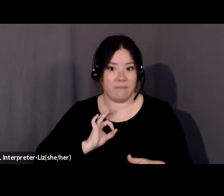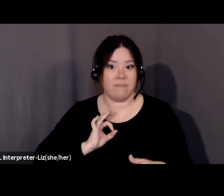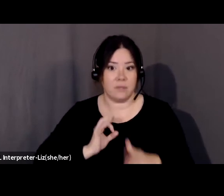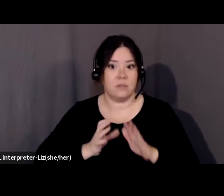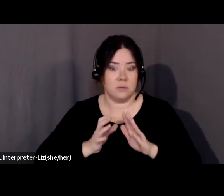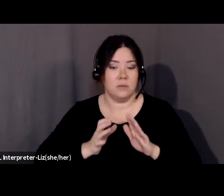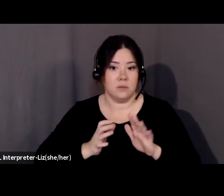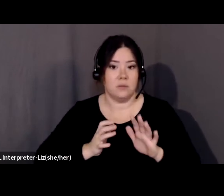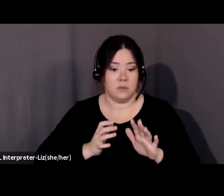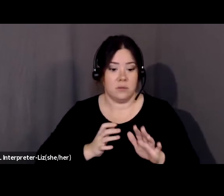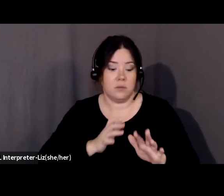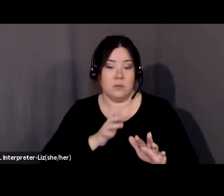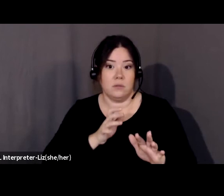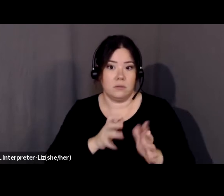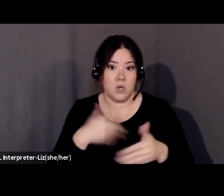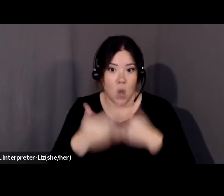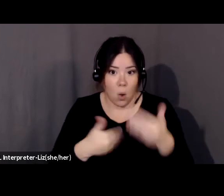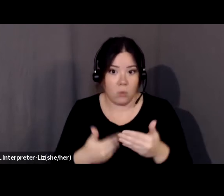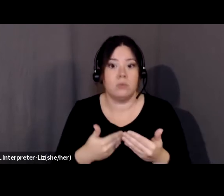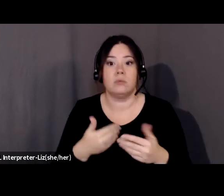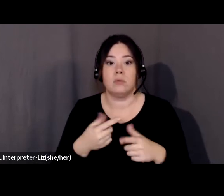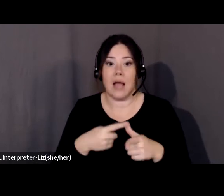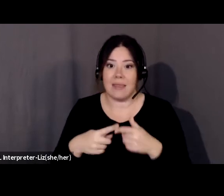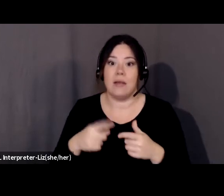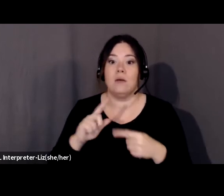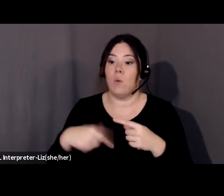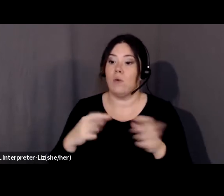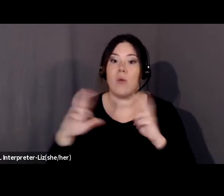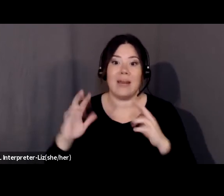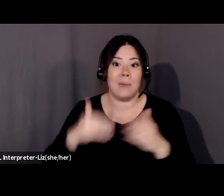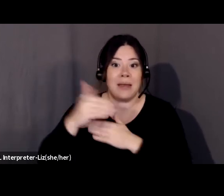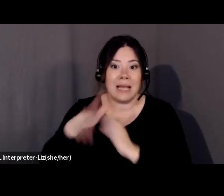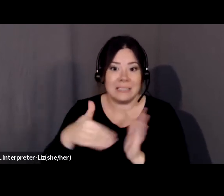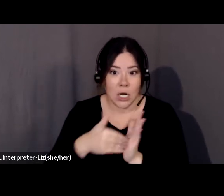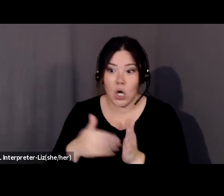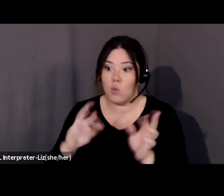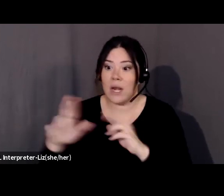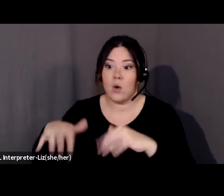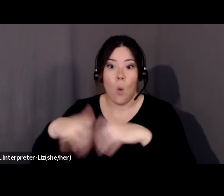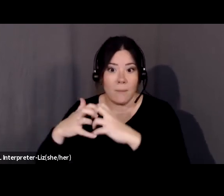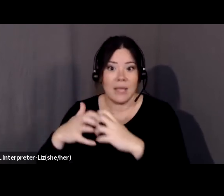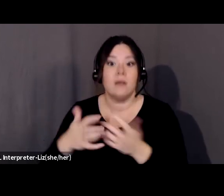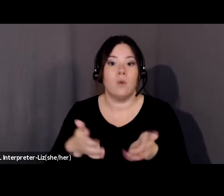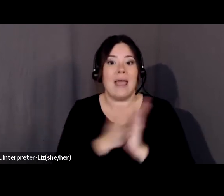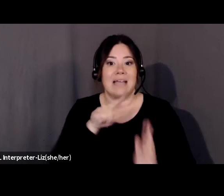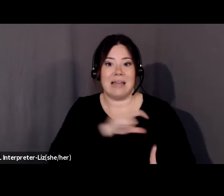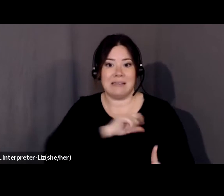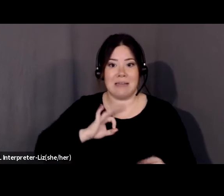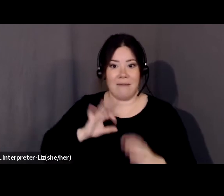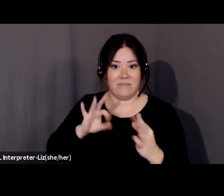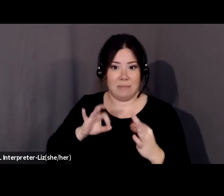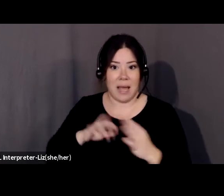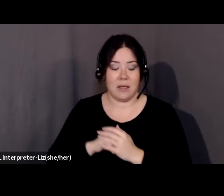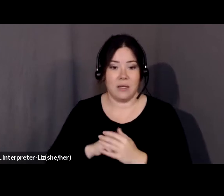us about, and that's what we did with the next spotlight. Our goal is to have spotlights